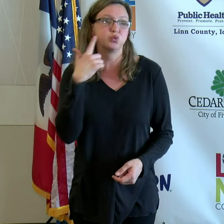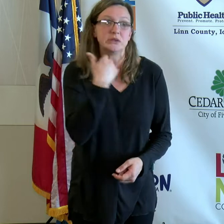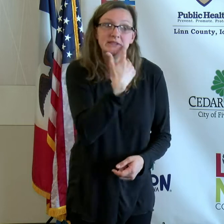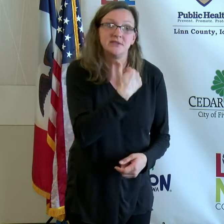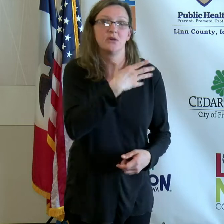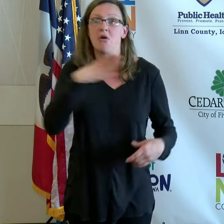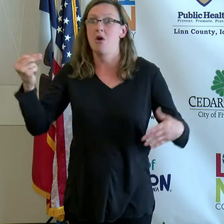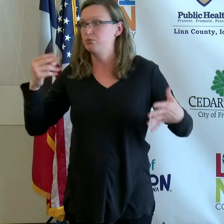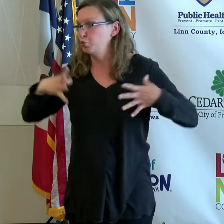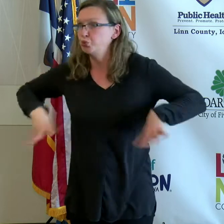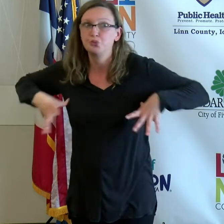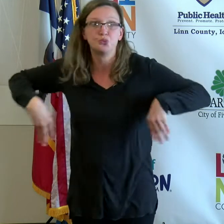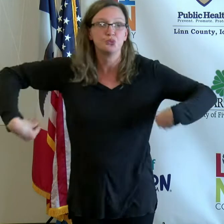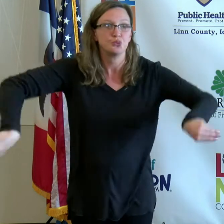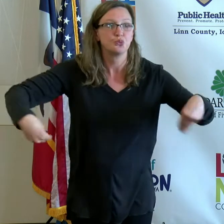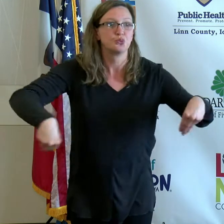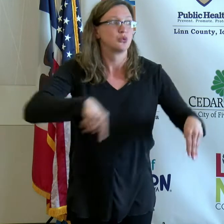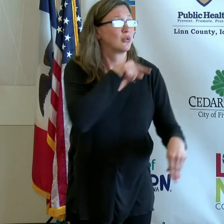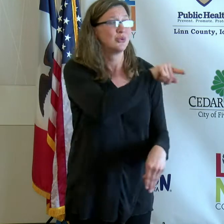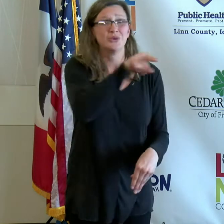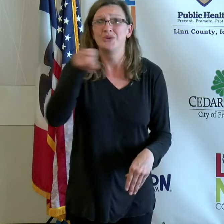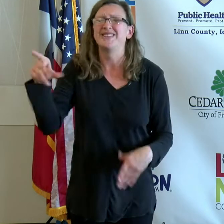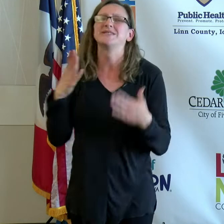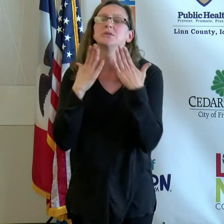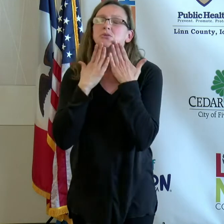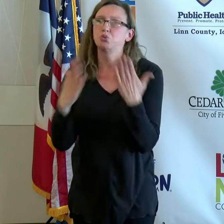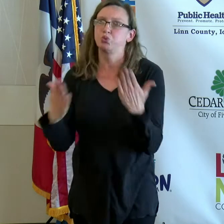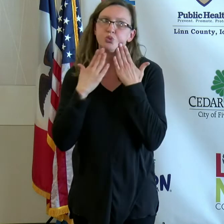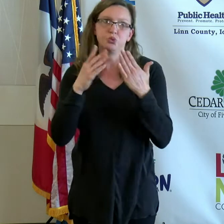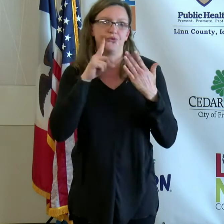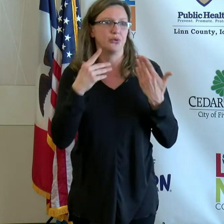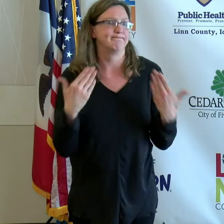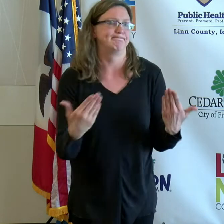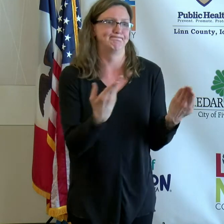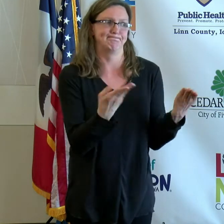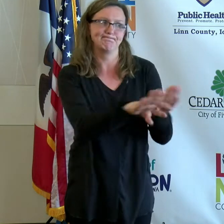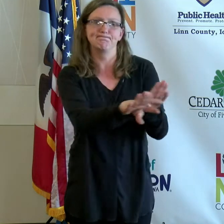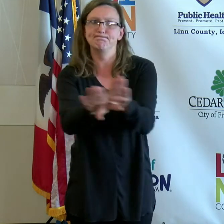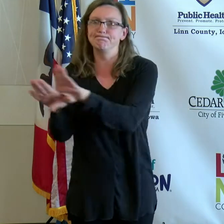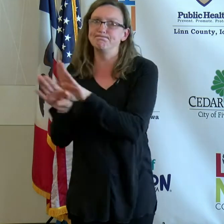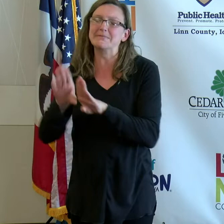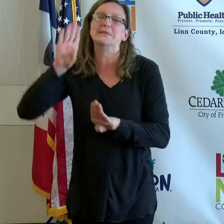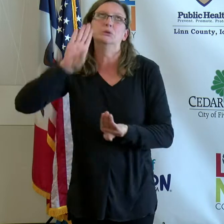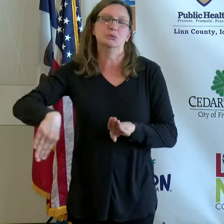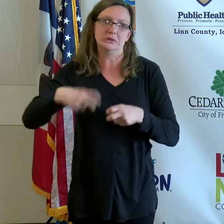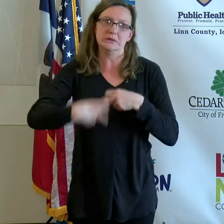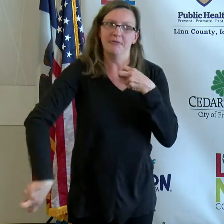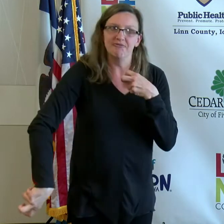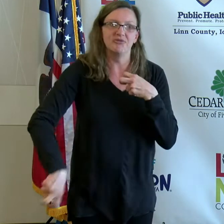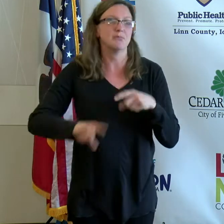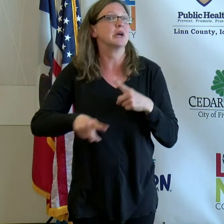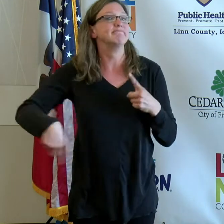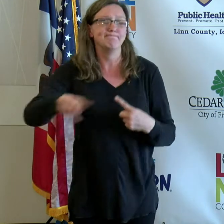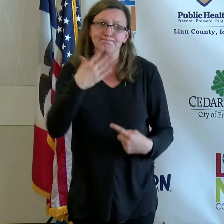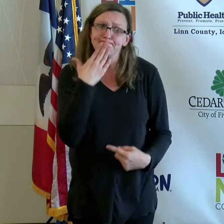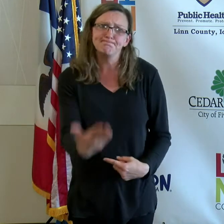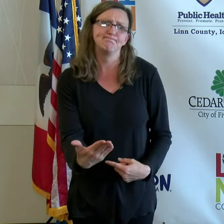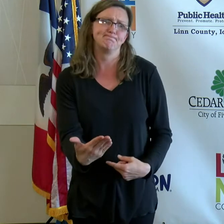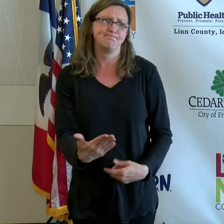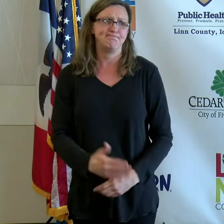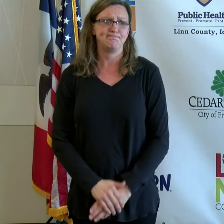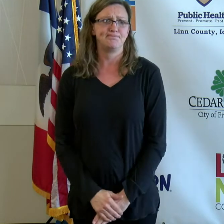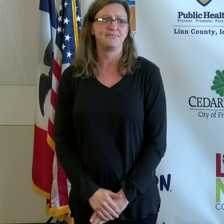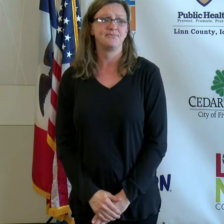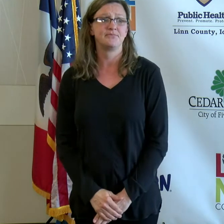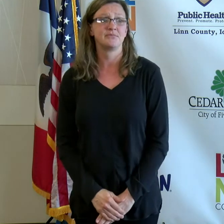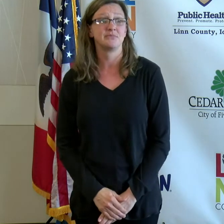your employees and the public. For all of you, I want you to understand that when your license comes up for renewal, that the City